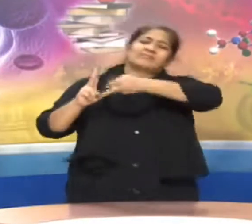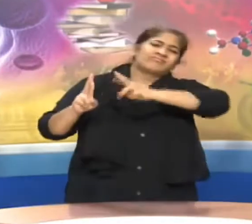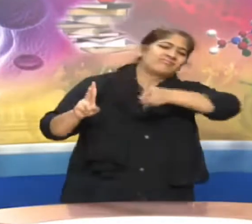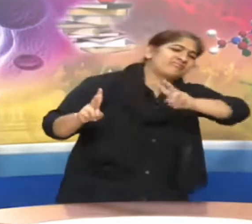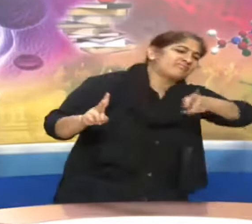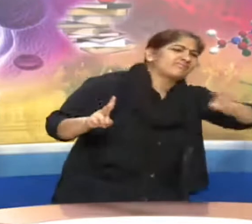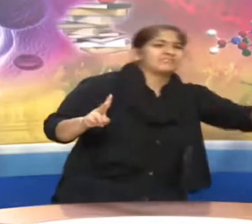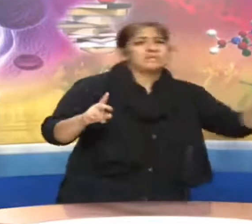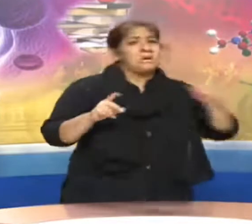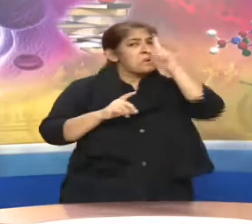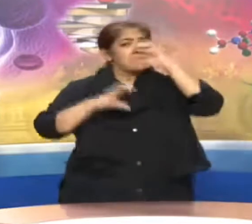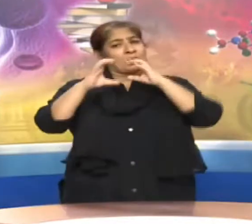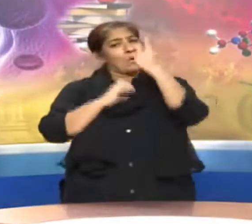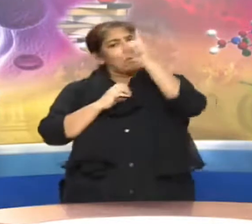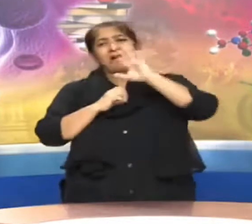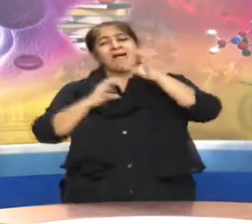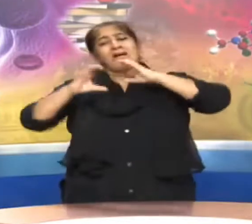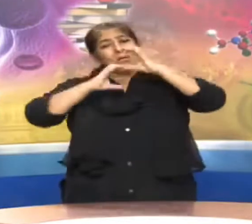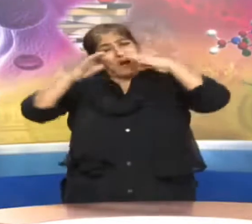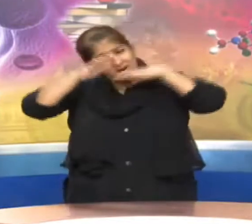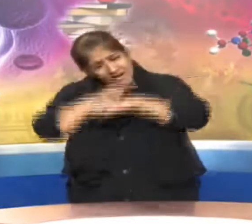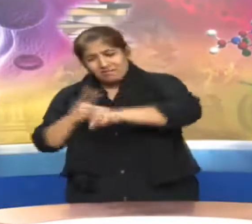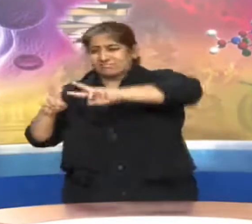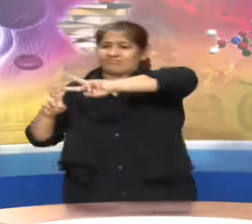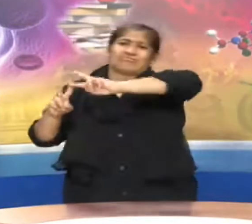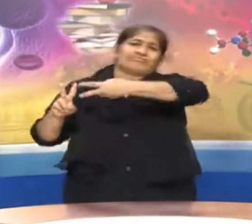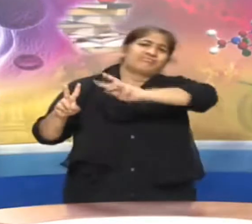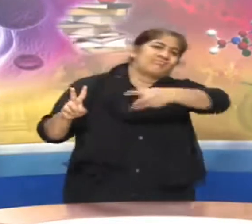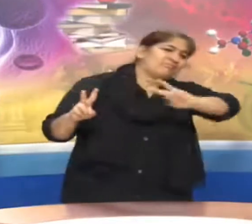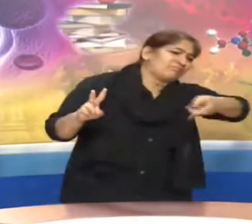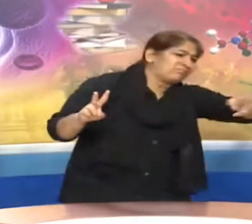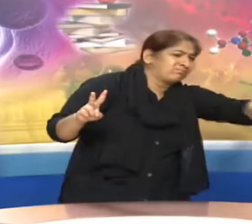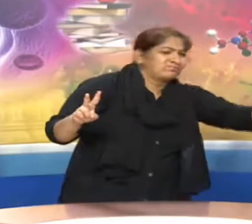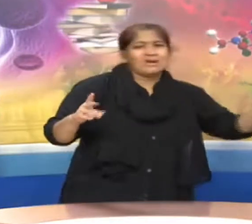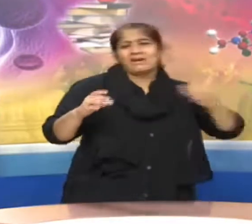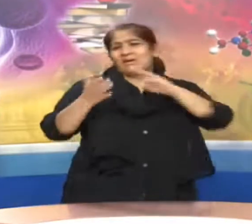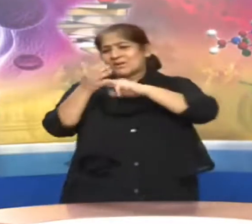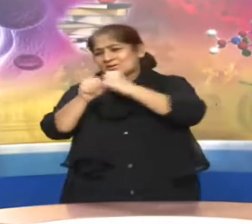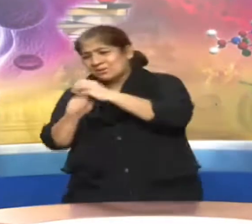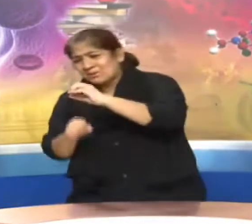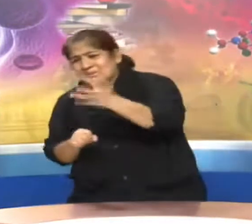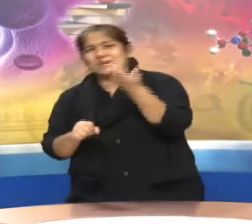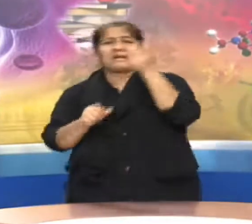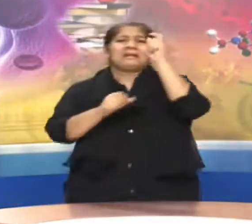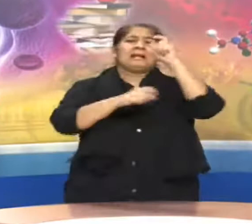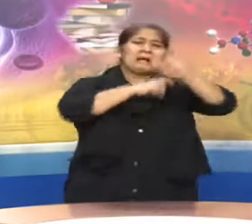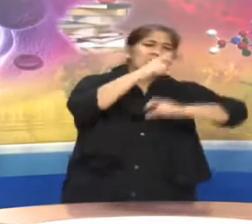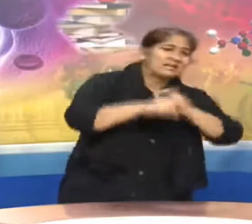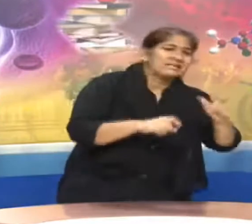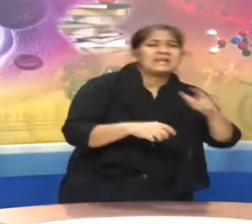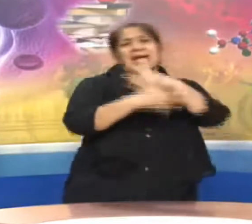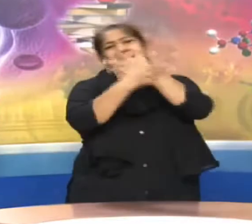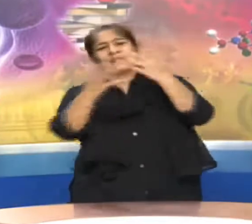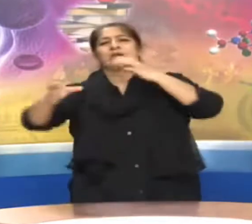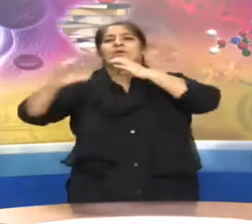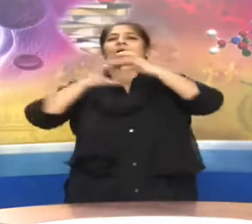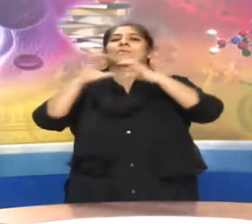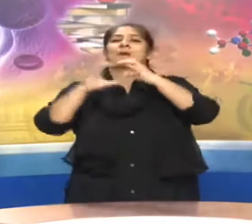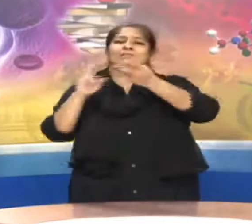the audience understand. So, communication also are of different types.